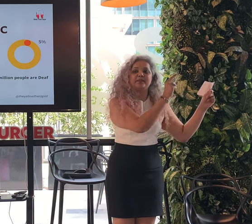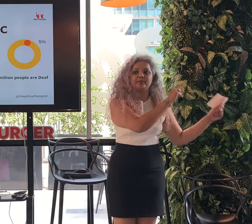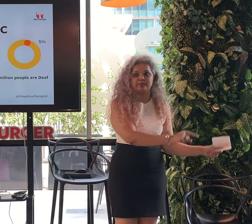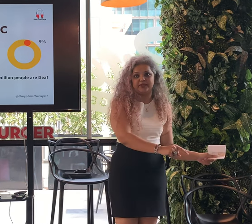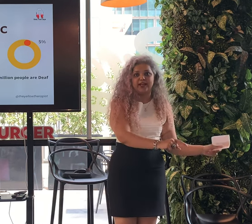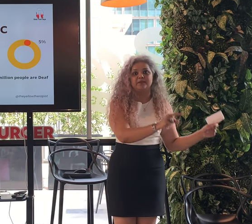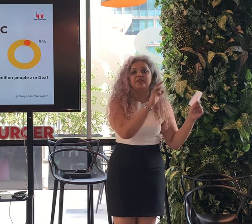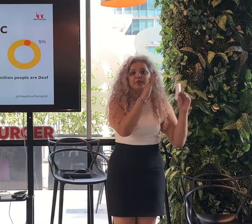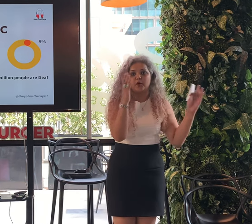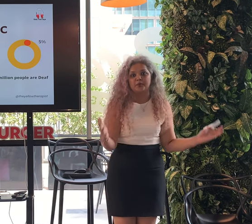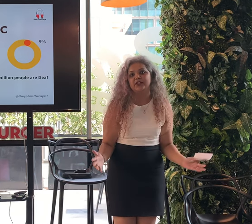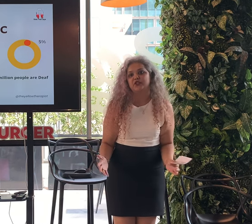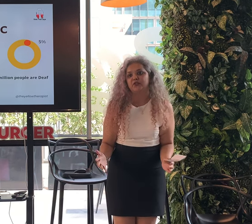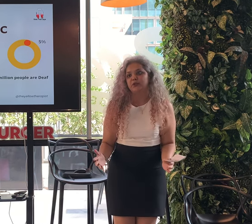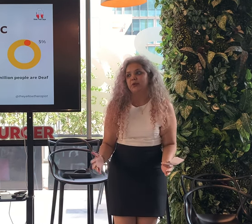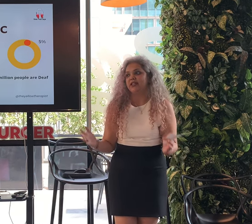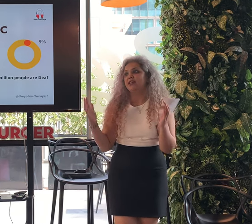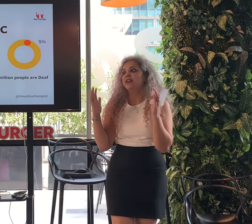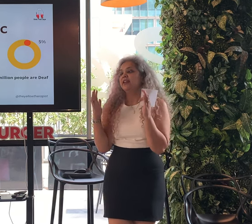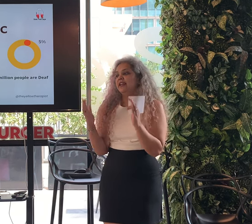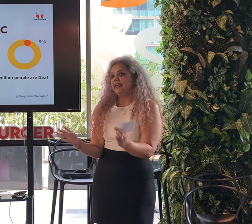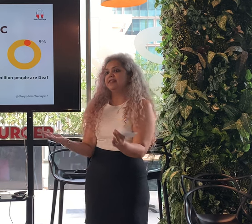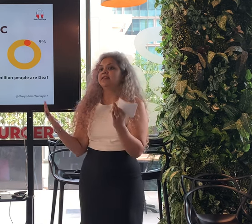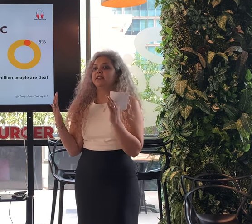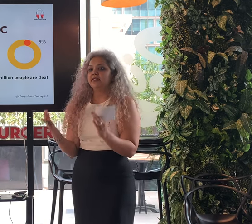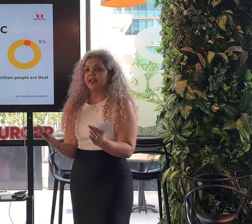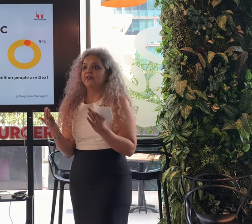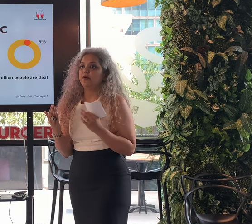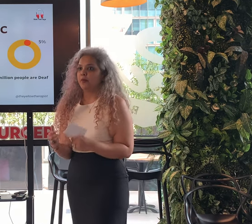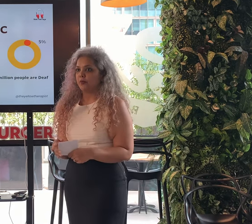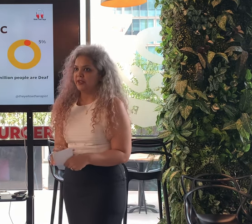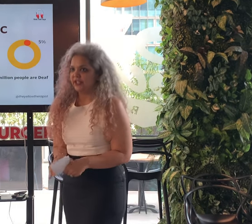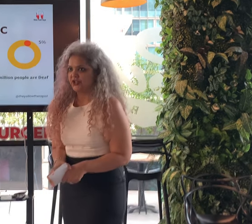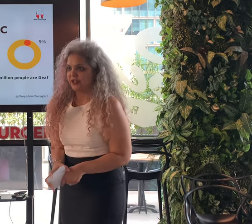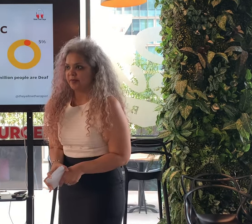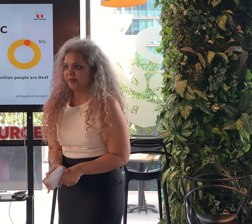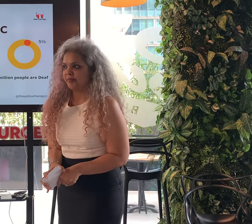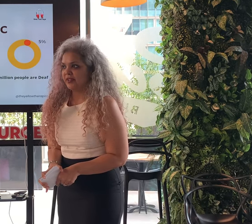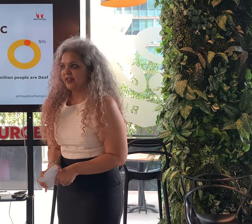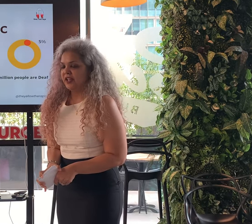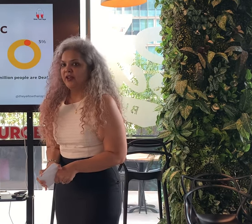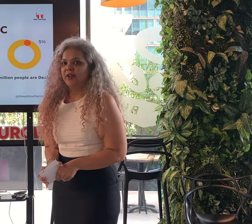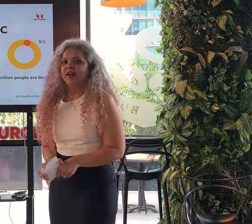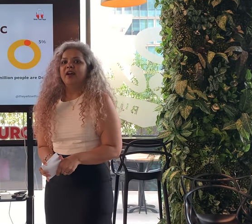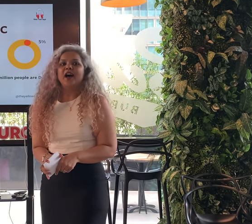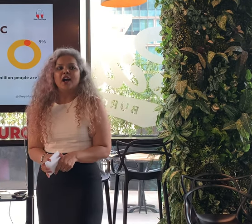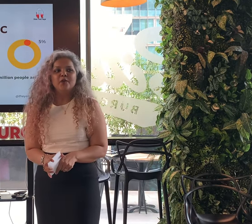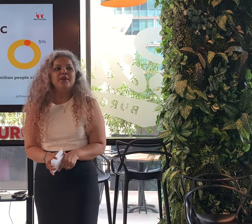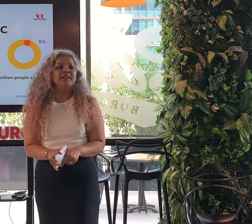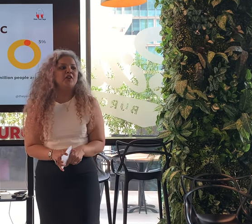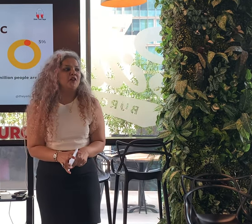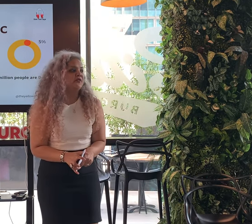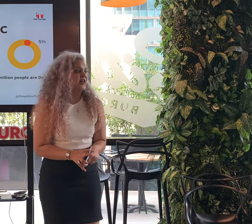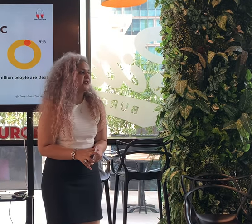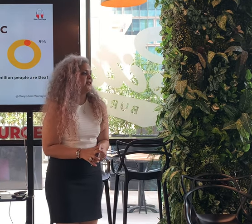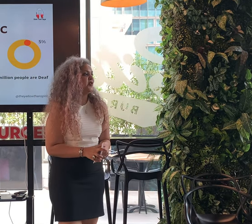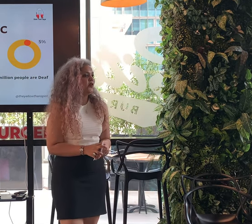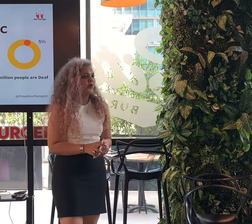times the population of UAE is the deaf population. How many of us know